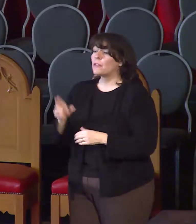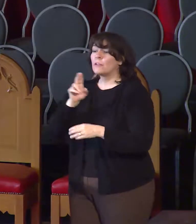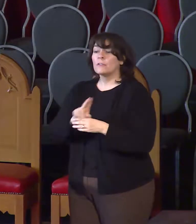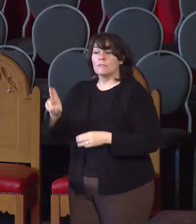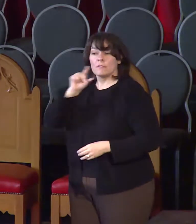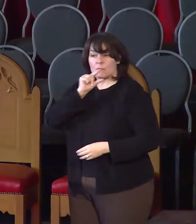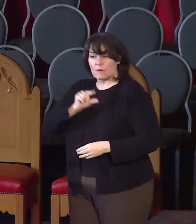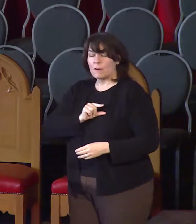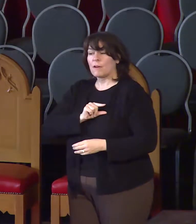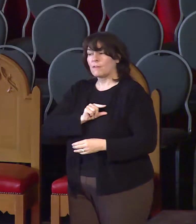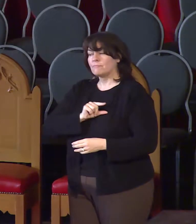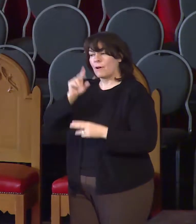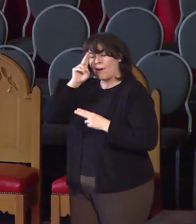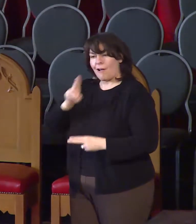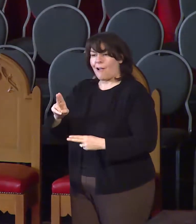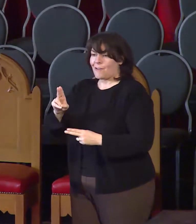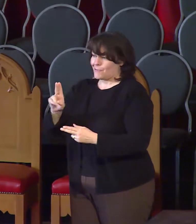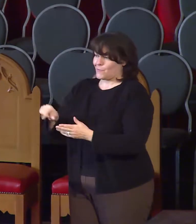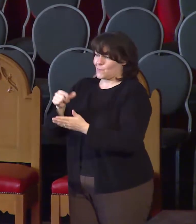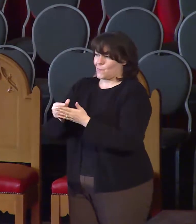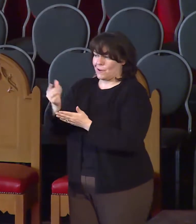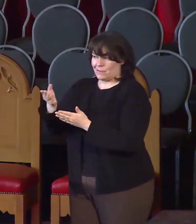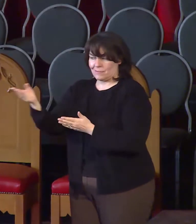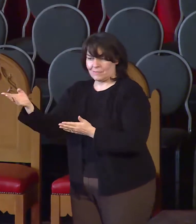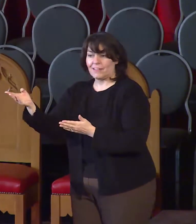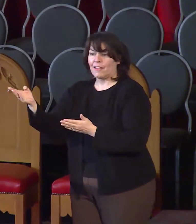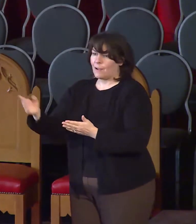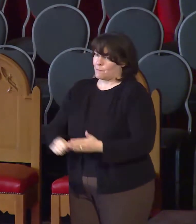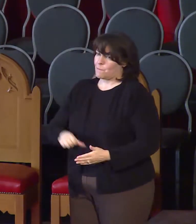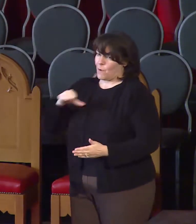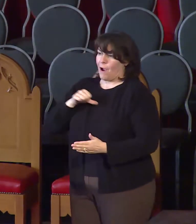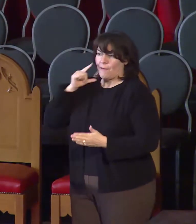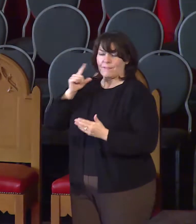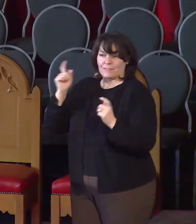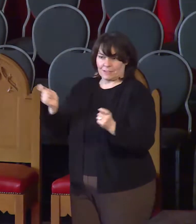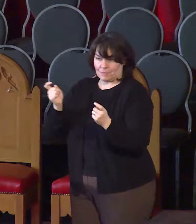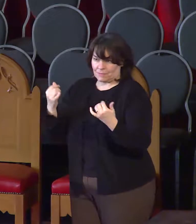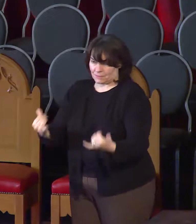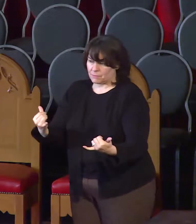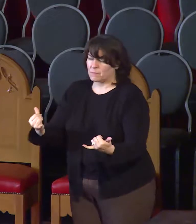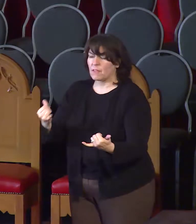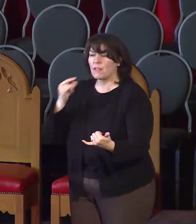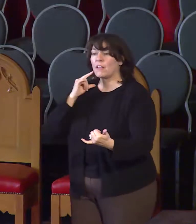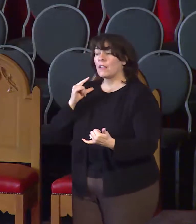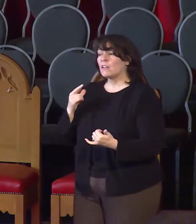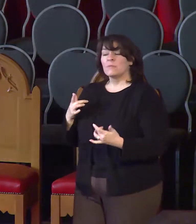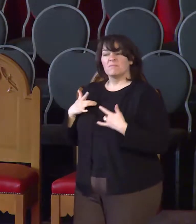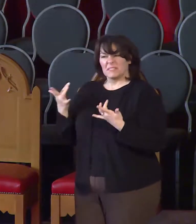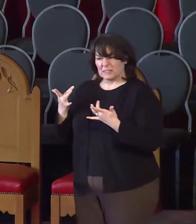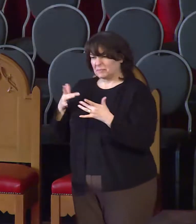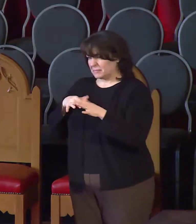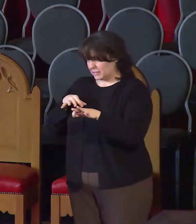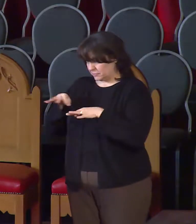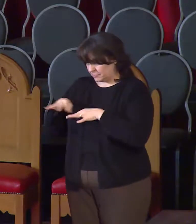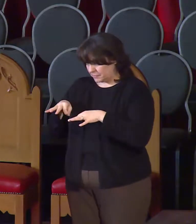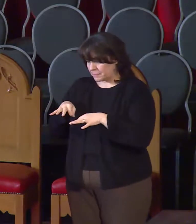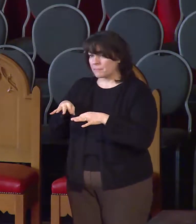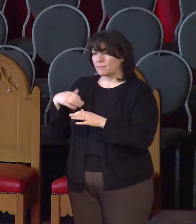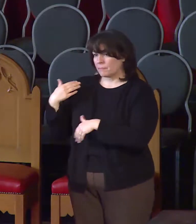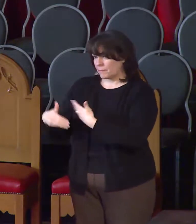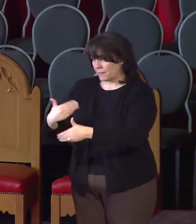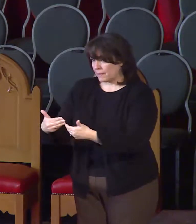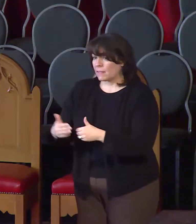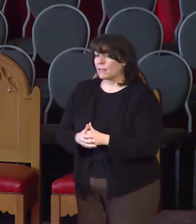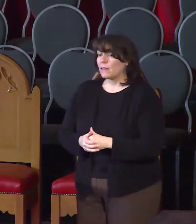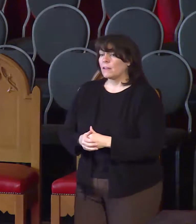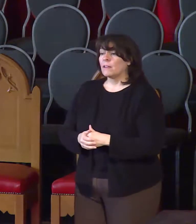Guelph is honored by our graduates, and we take great pride in this convocation. I'd like to tell you a little bit about the proceedings today. The ceremonials